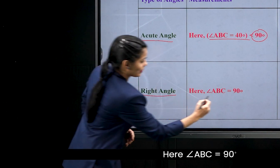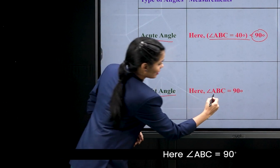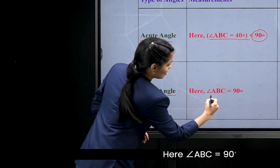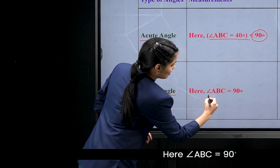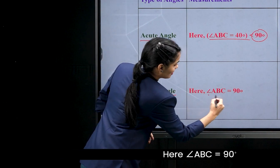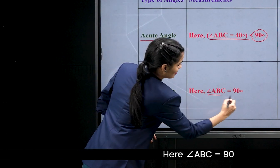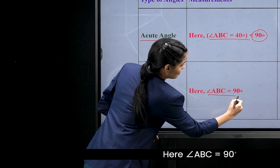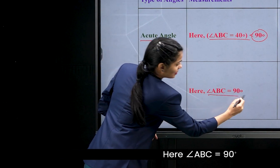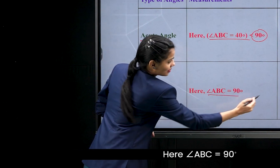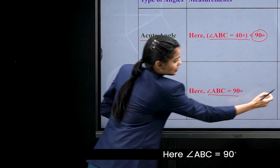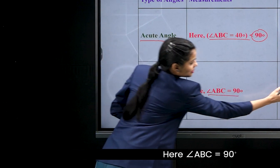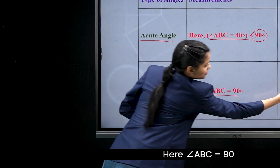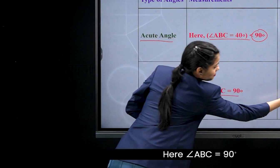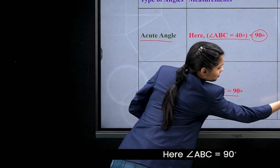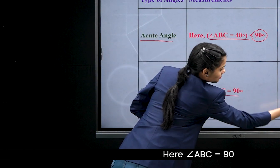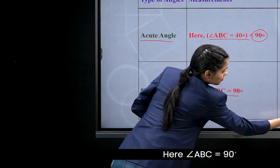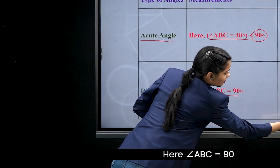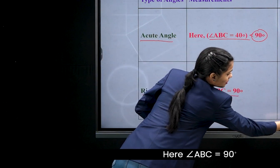angle ABC is equal to 90 degree.